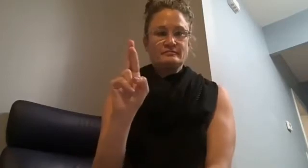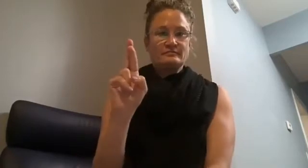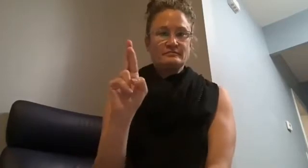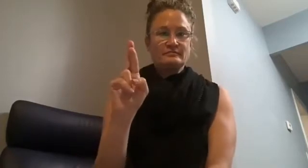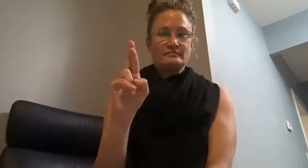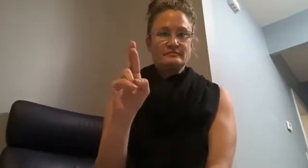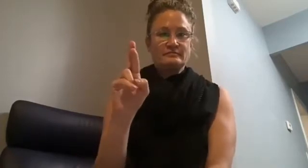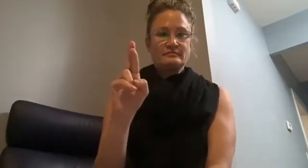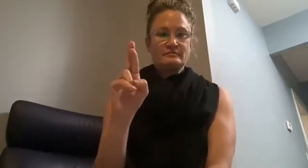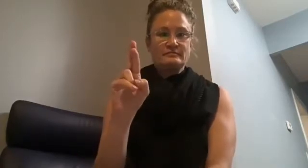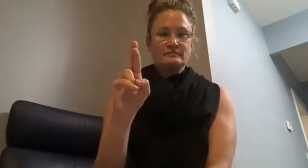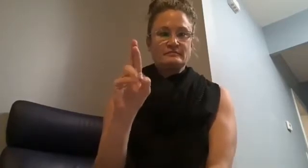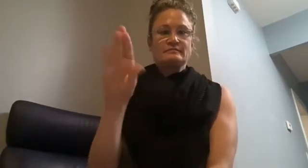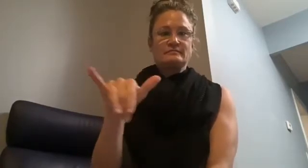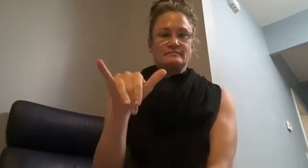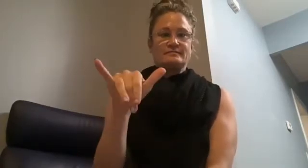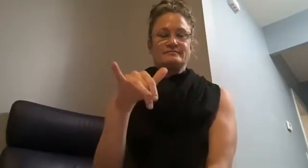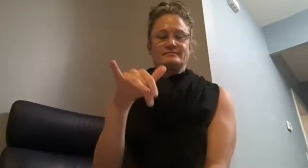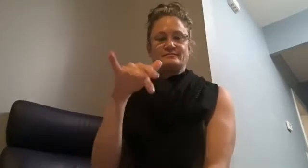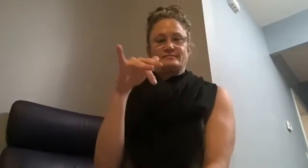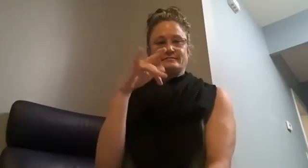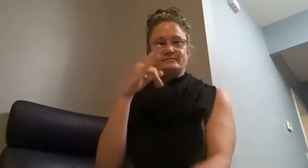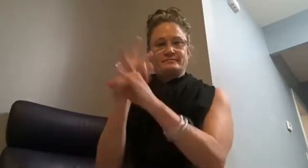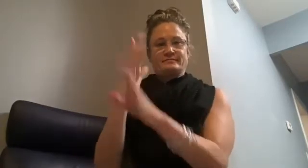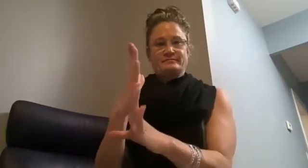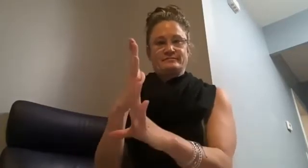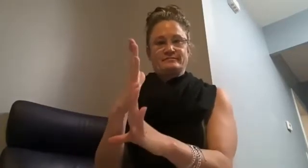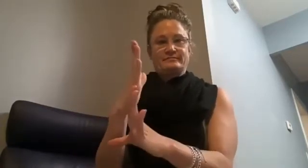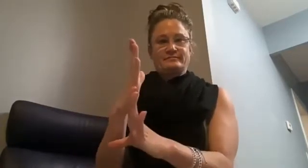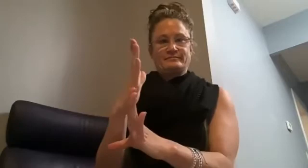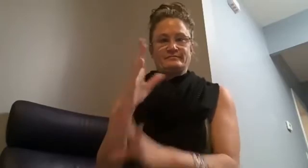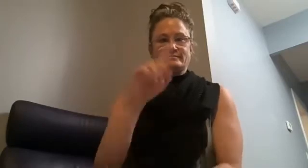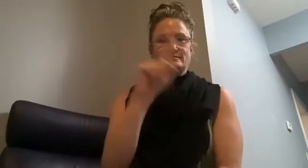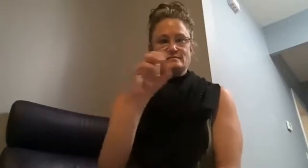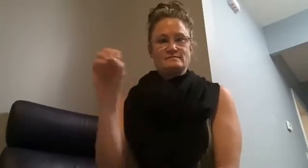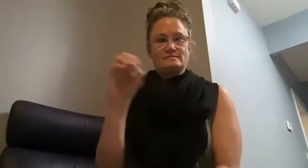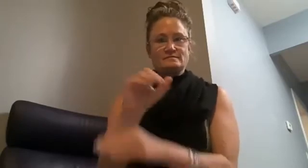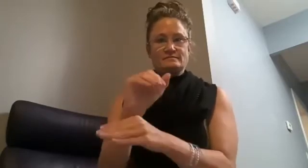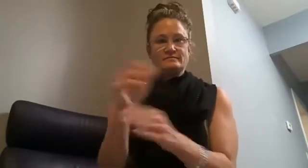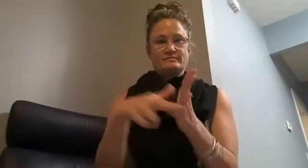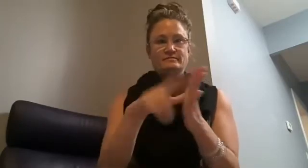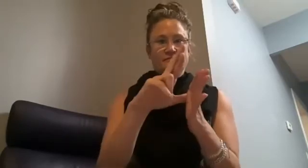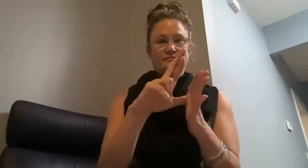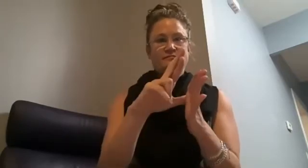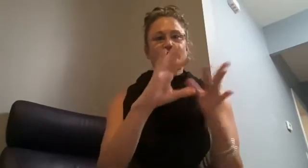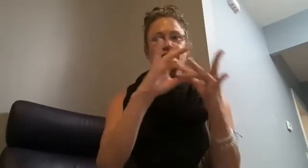Hi everyone, Jeremy, alcoholic, member of the Zoom Nightly Review group and the fellowship group here in Toronto,